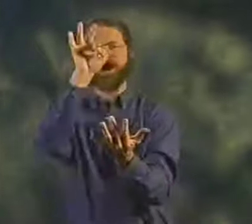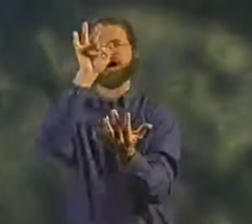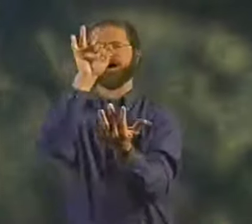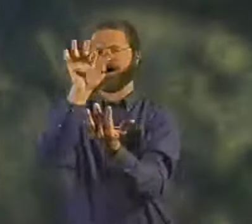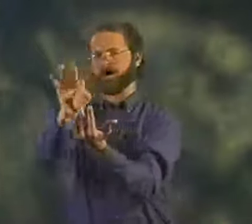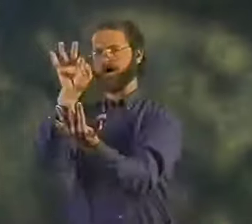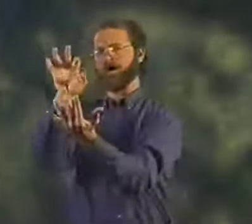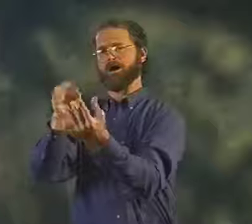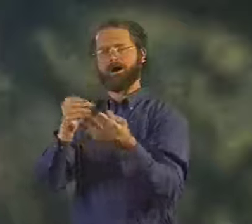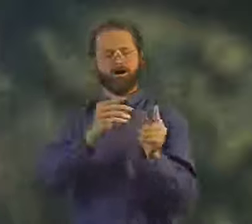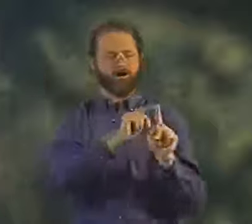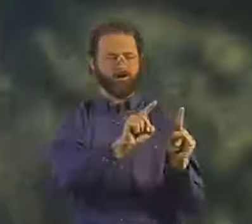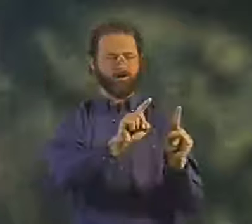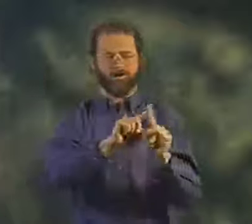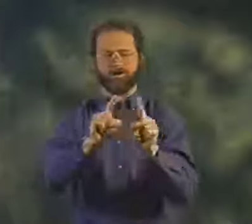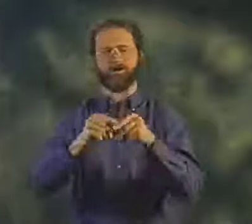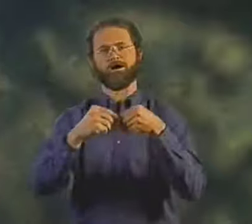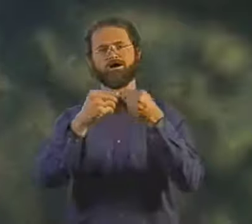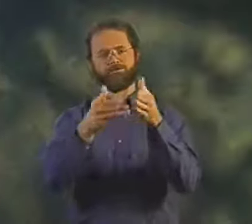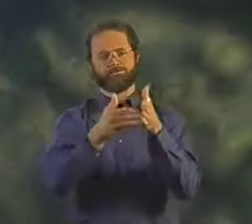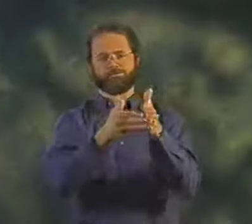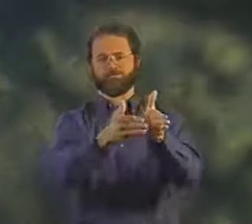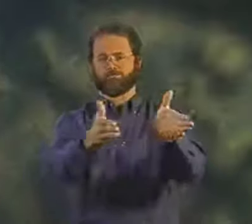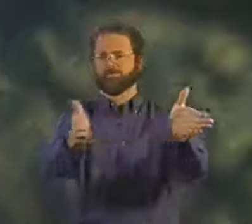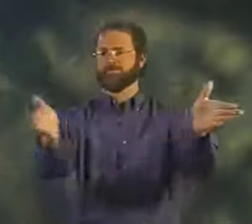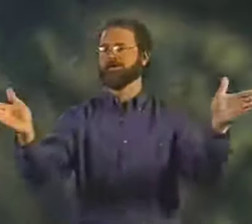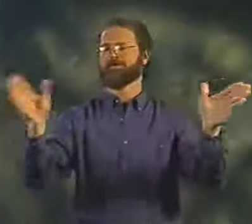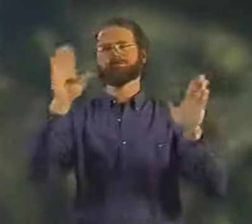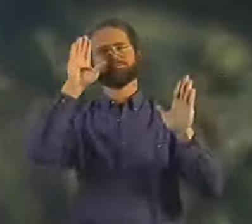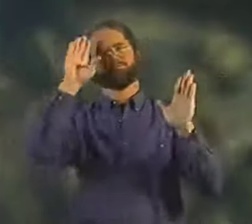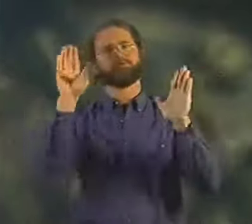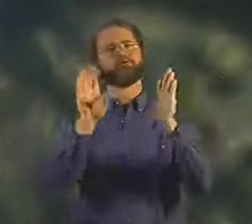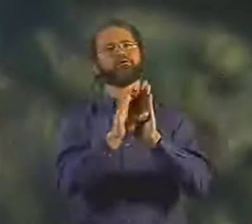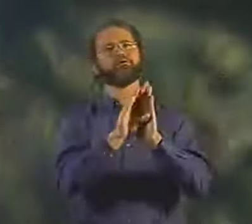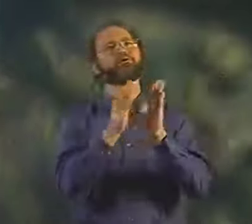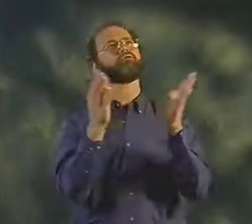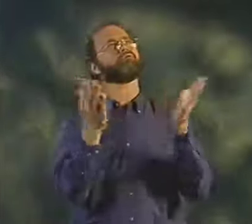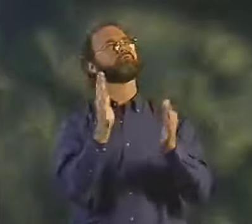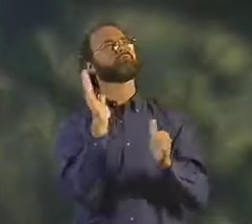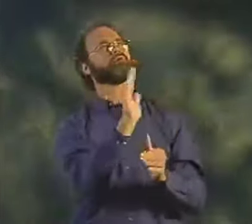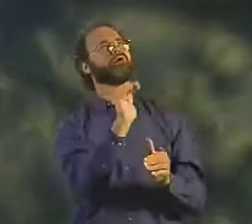poetry and to broaden your understanding of the subject.